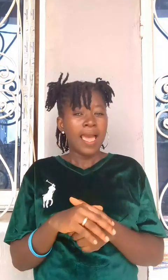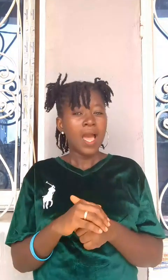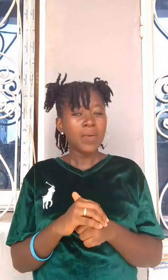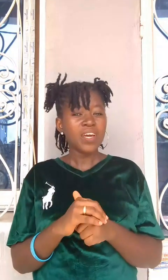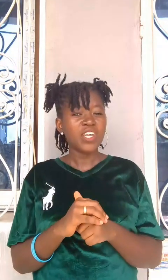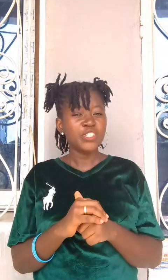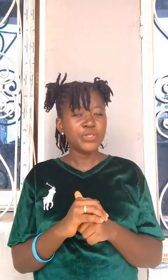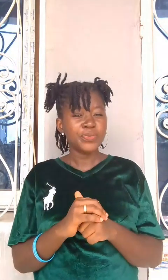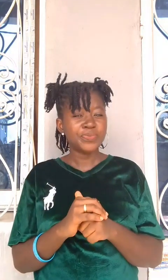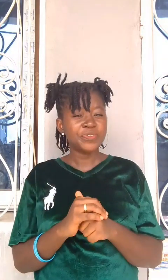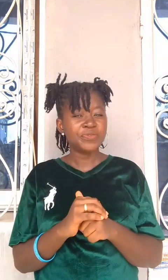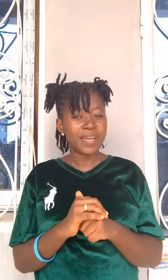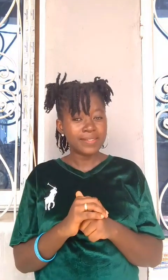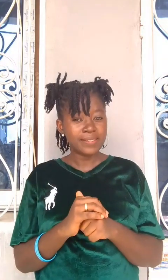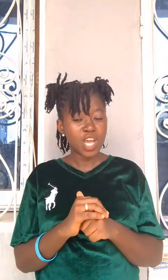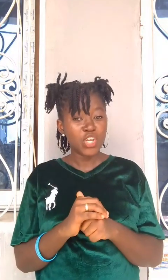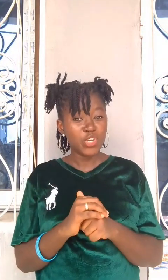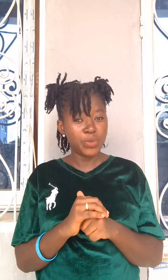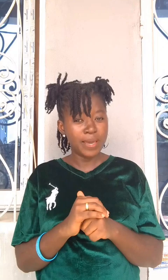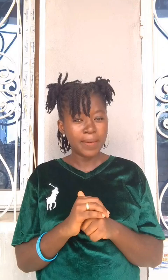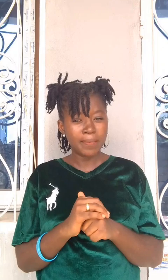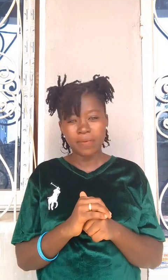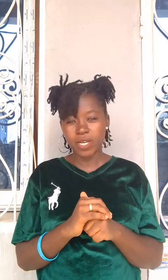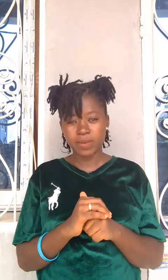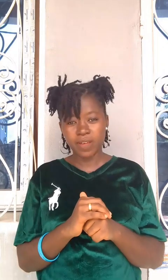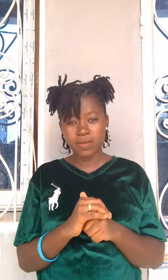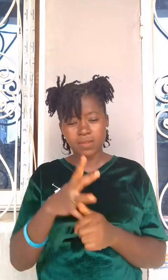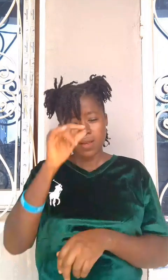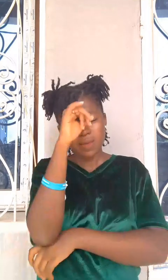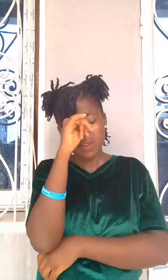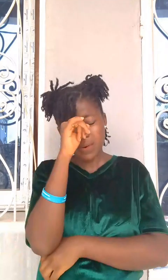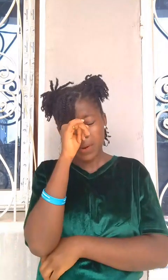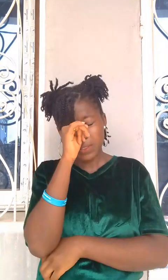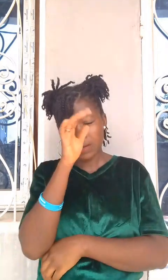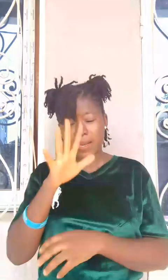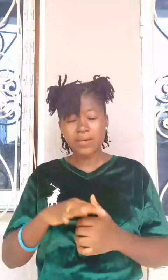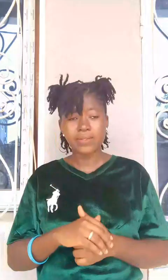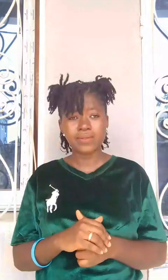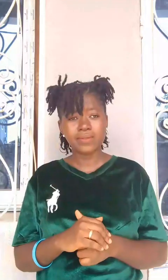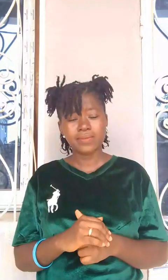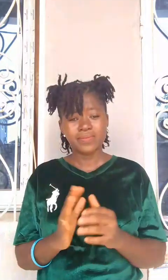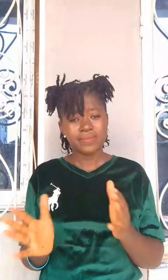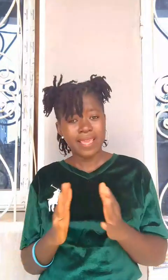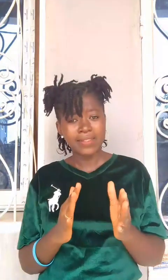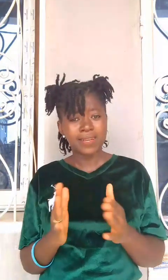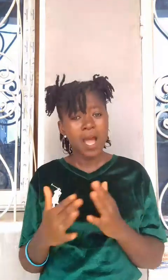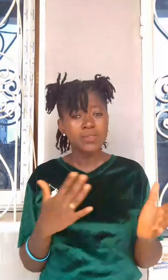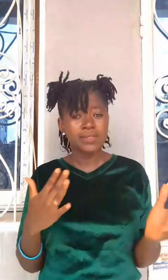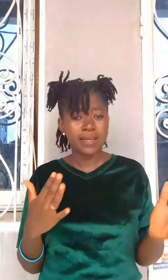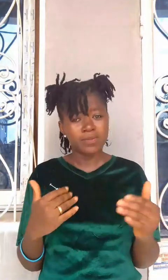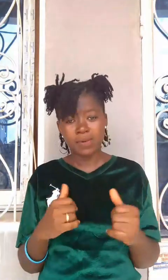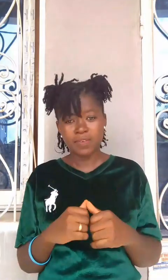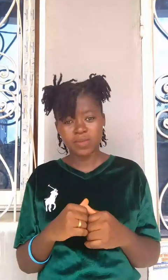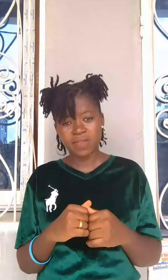how can you prevent human papilloma virus? Before we go into that, I'd like us to get on how to get human papilloma